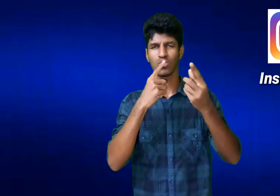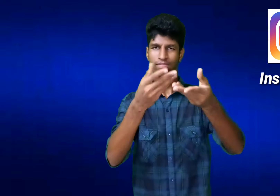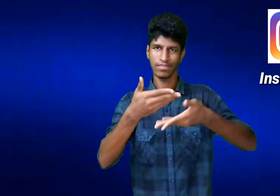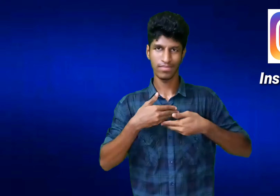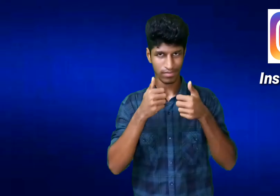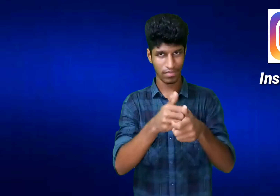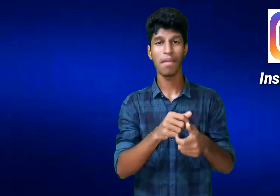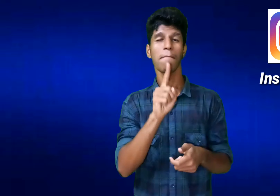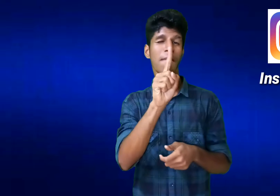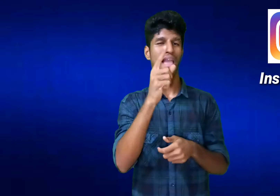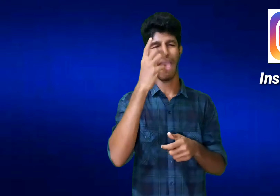um